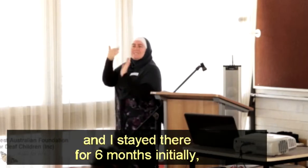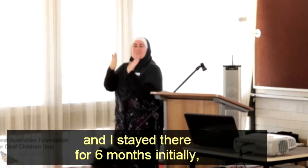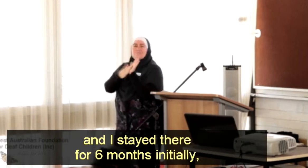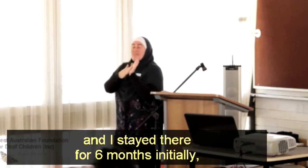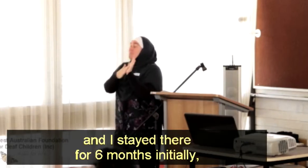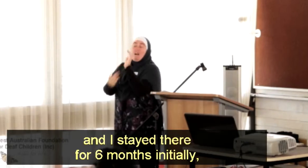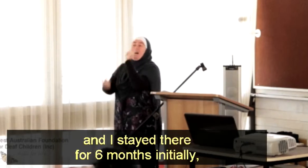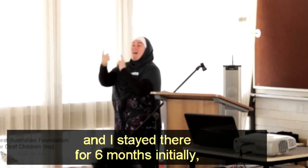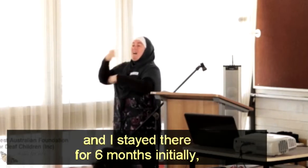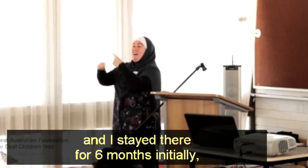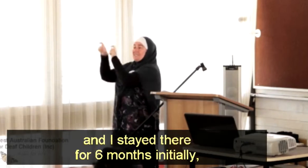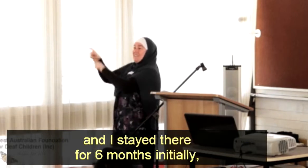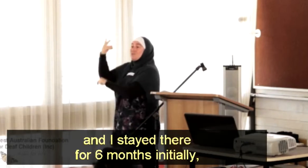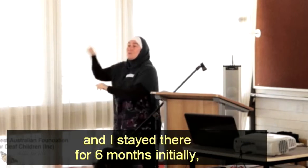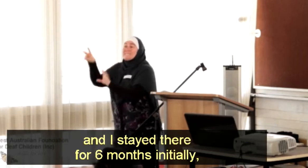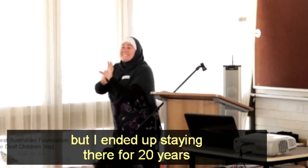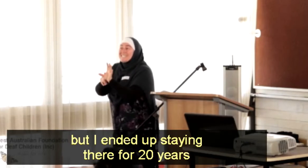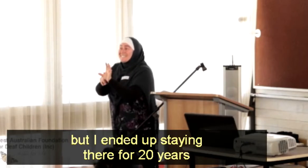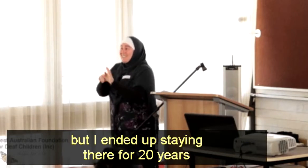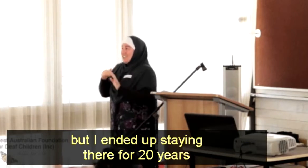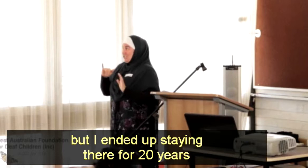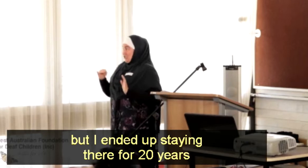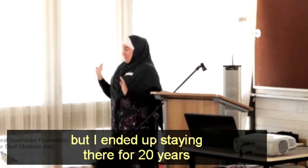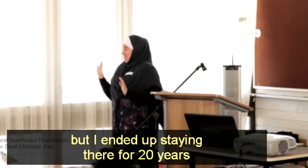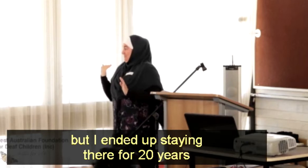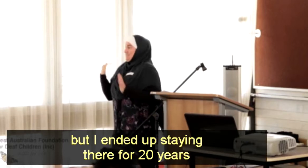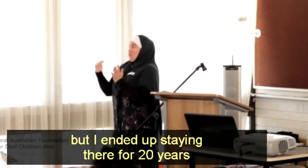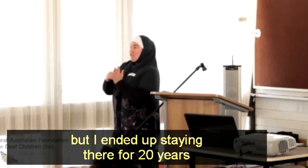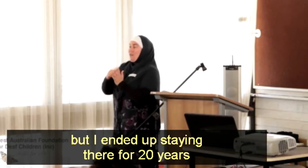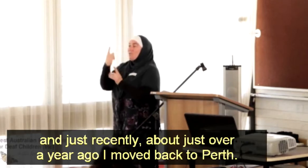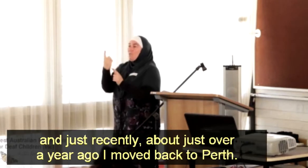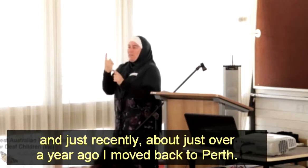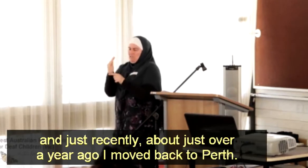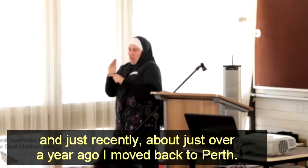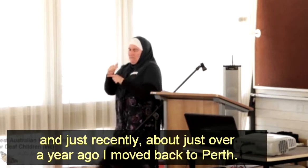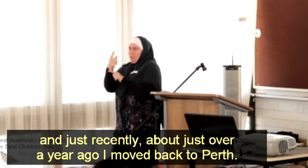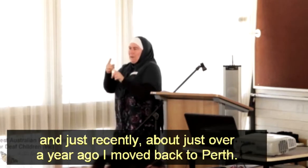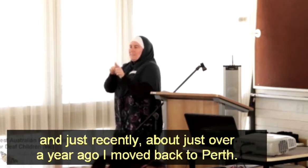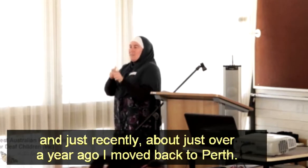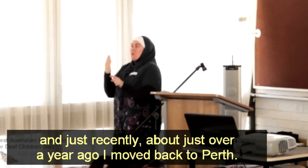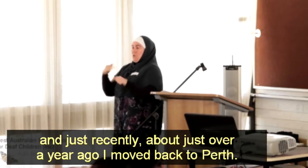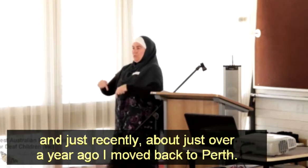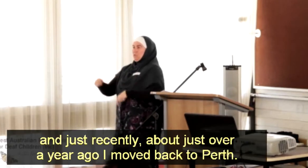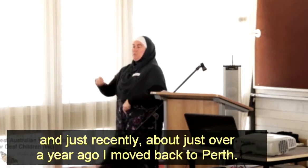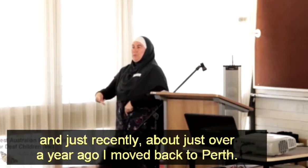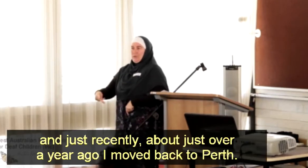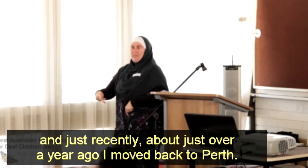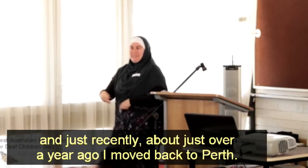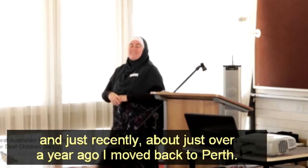I stayed there for 6 months initially, but I ended up staying there for 20 years, and just recently, about just over a year ago, I moved back to